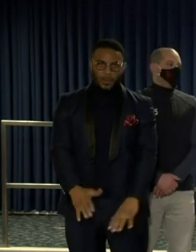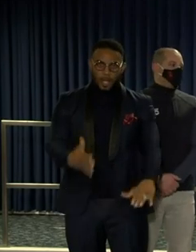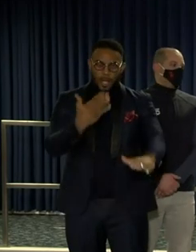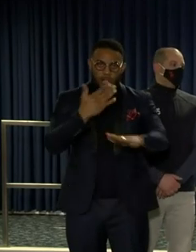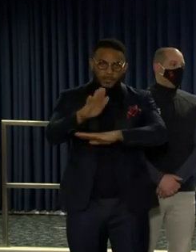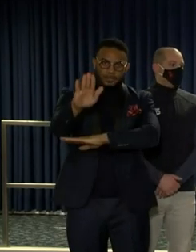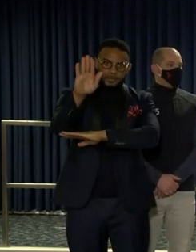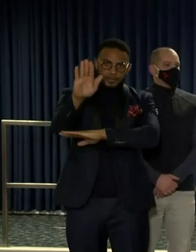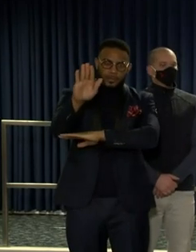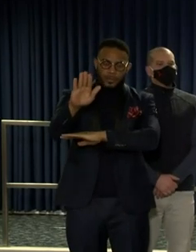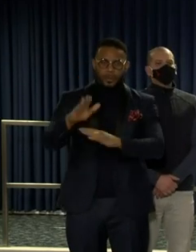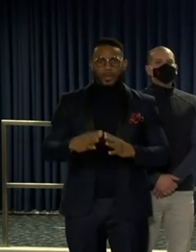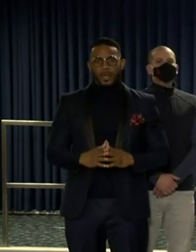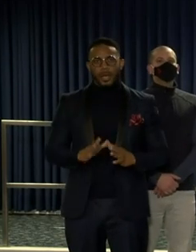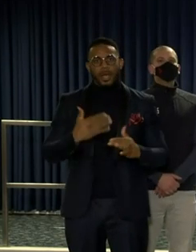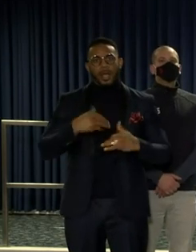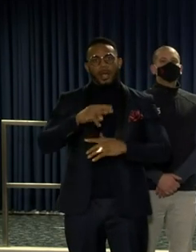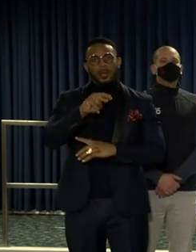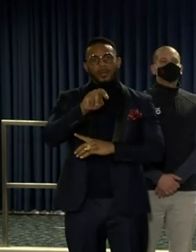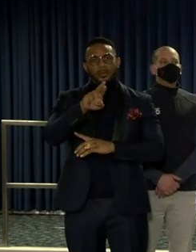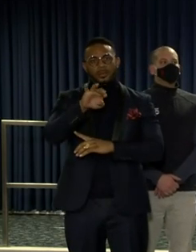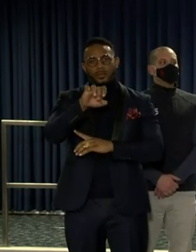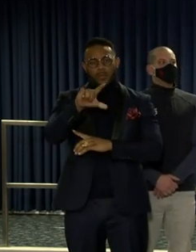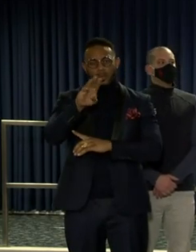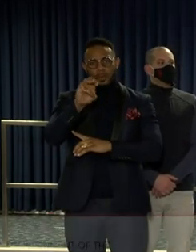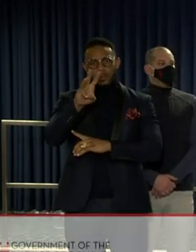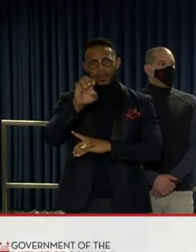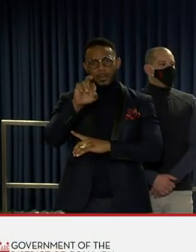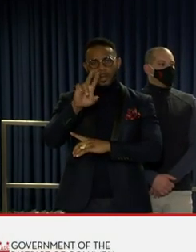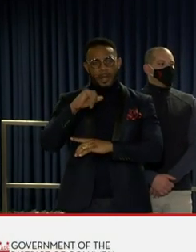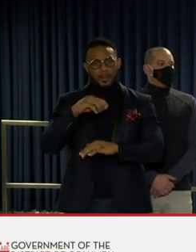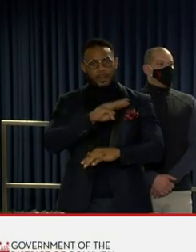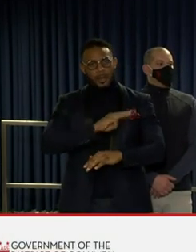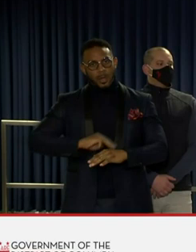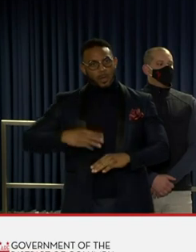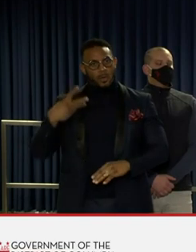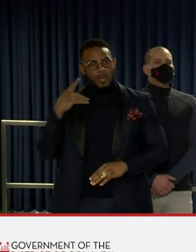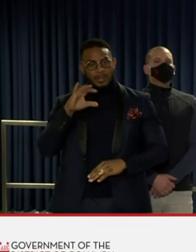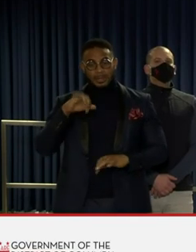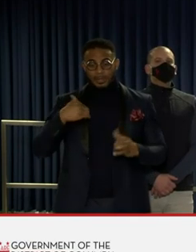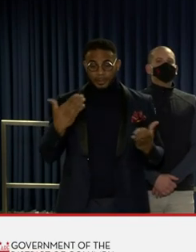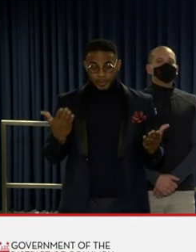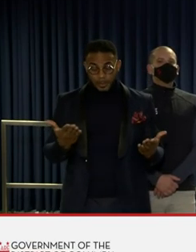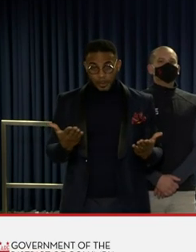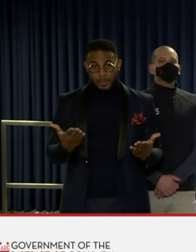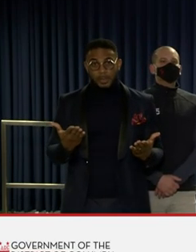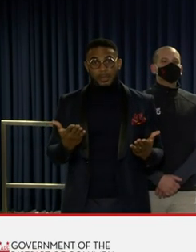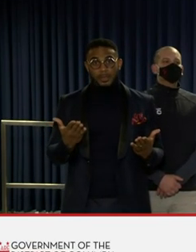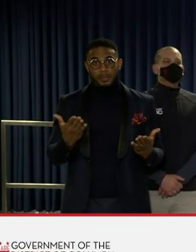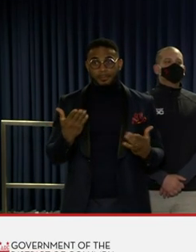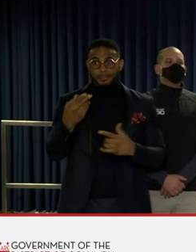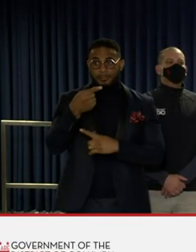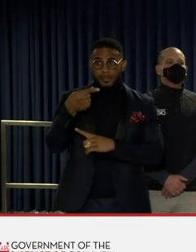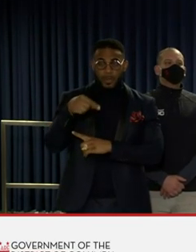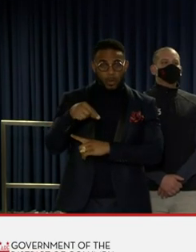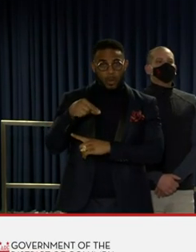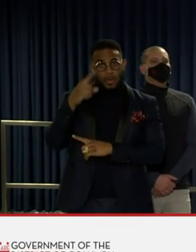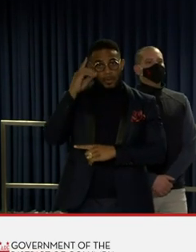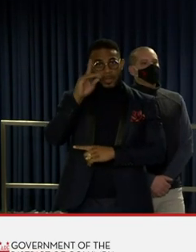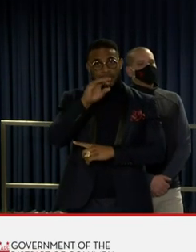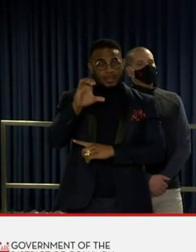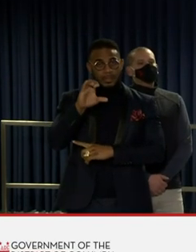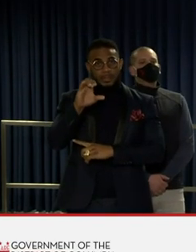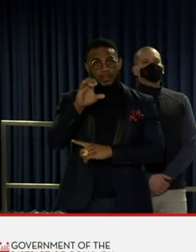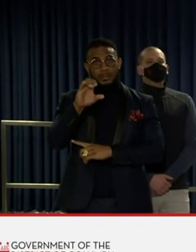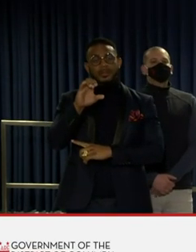Good afternoon. I'm Muriel Bowser. I'm the mayor of Washington, D.C. I am here at the headquarters of